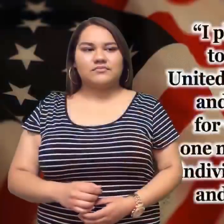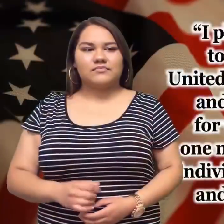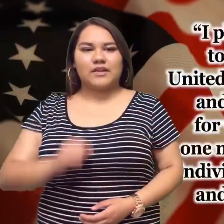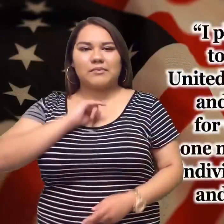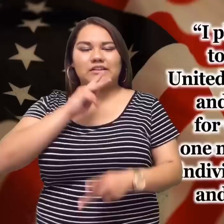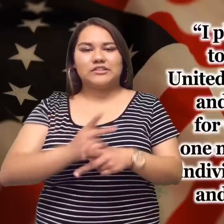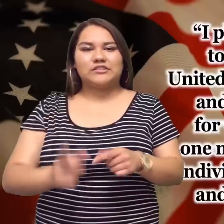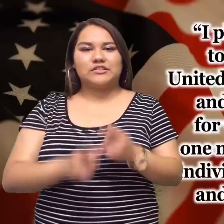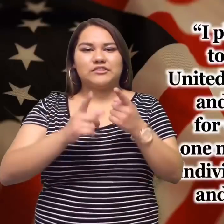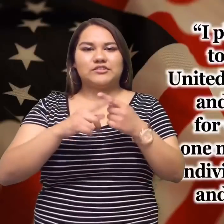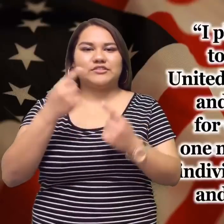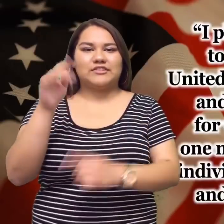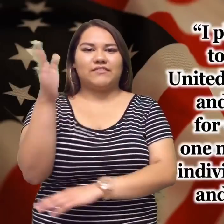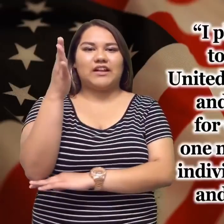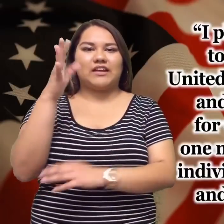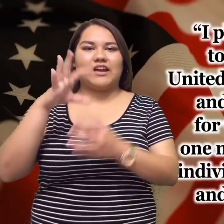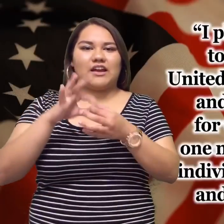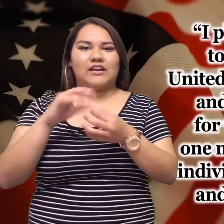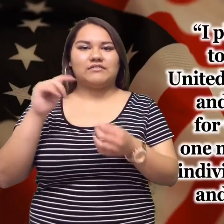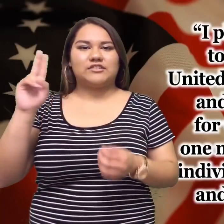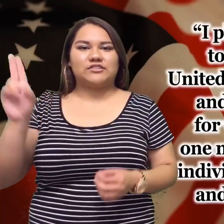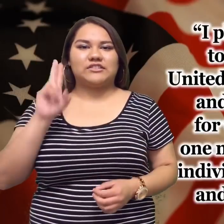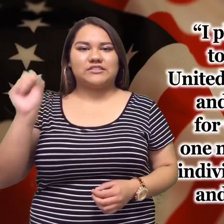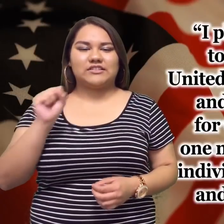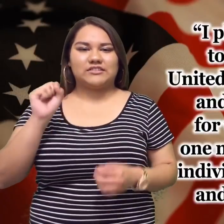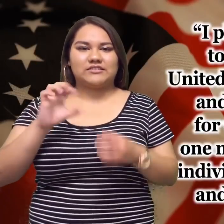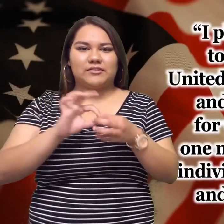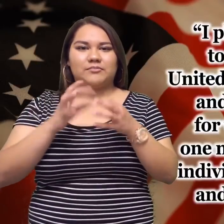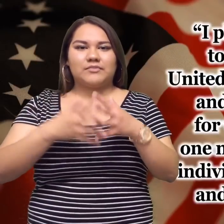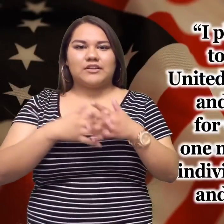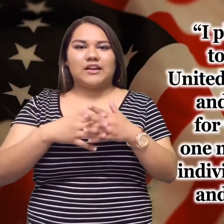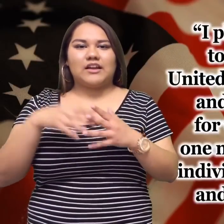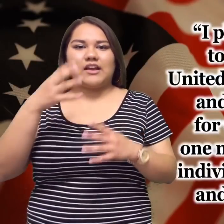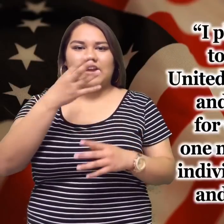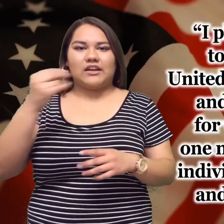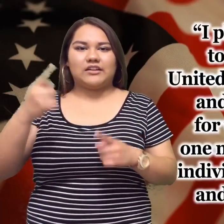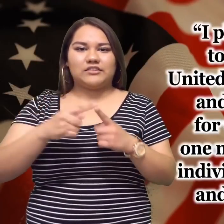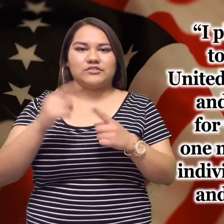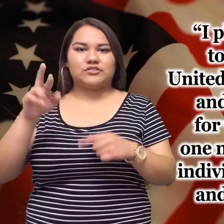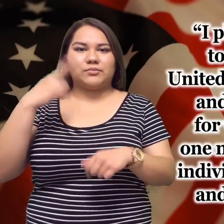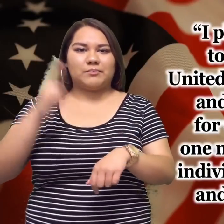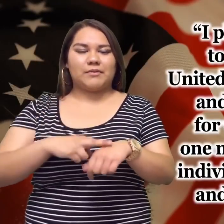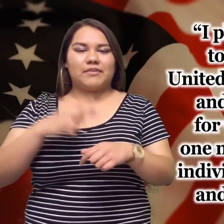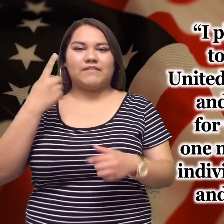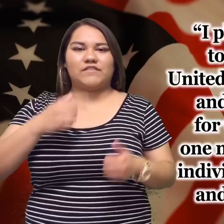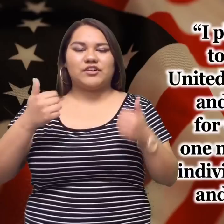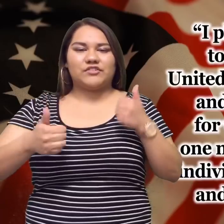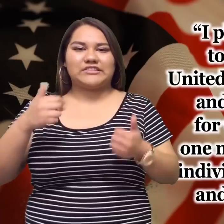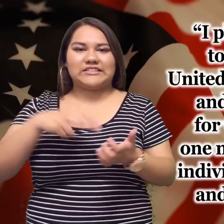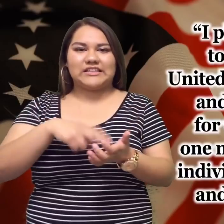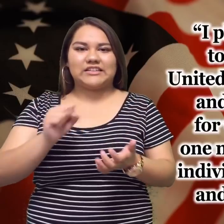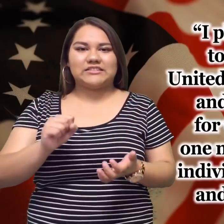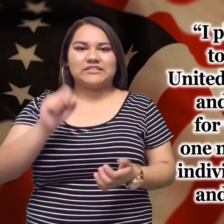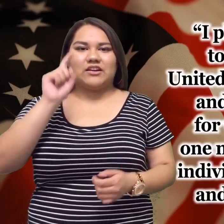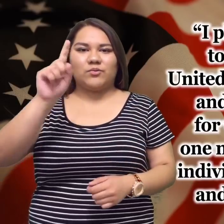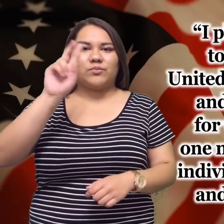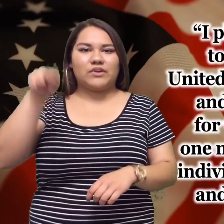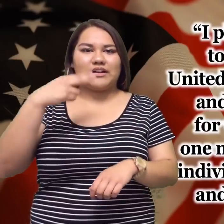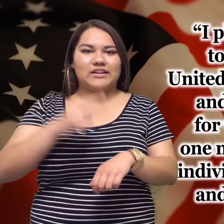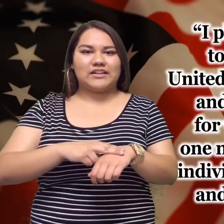I pledge allegiance to the flag of the United States of America and to the republic for which it stands, one